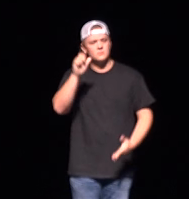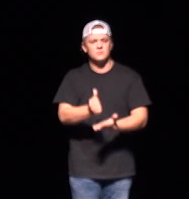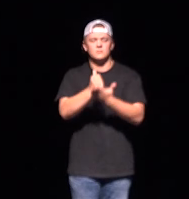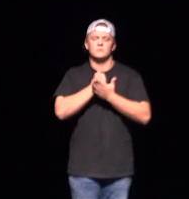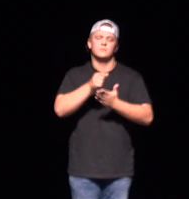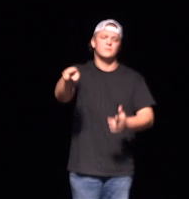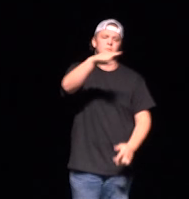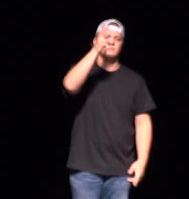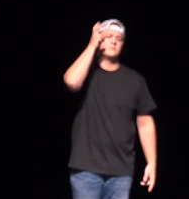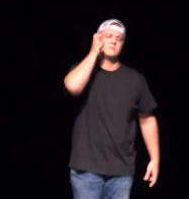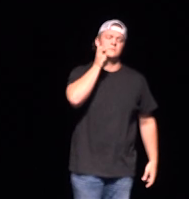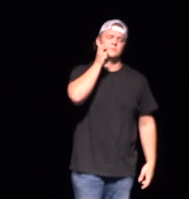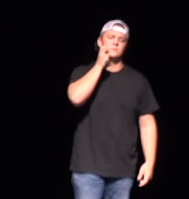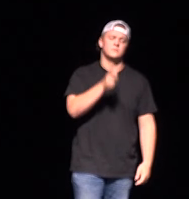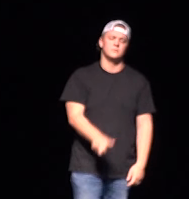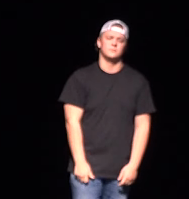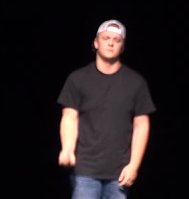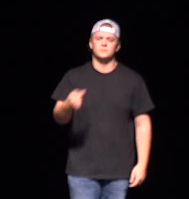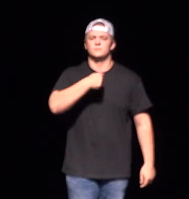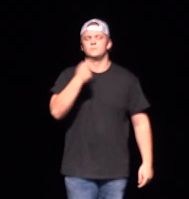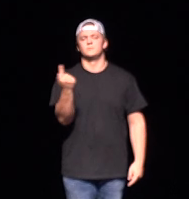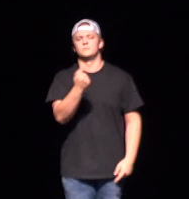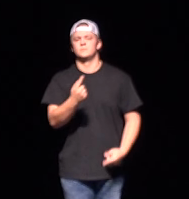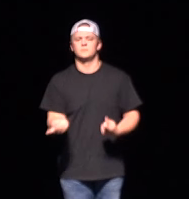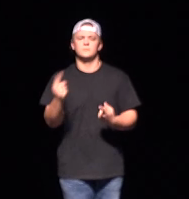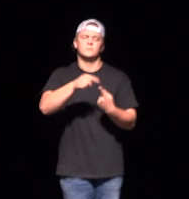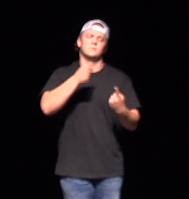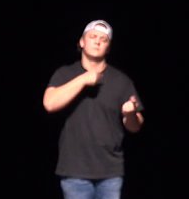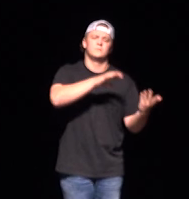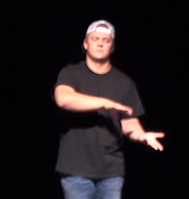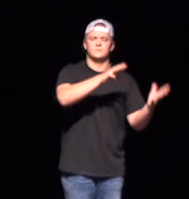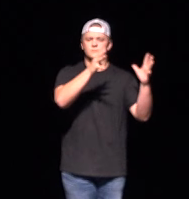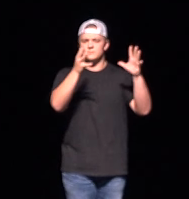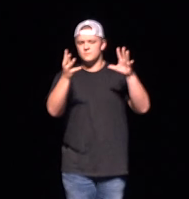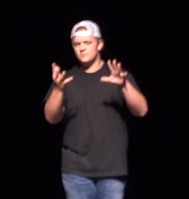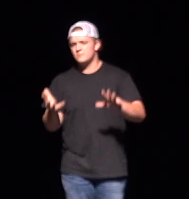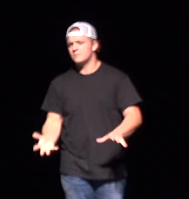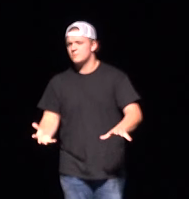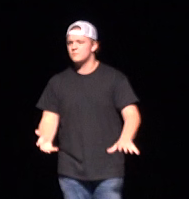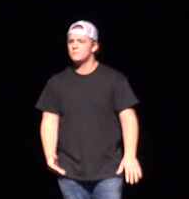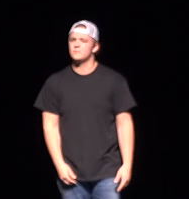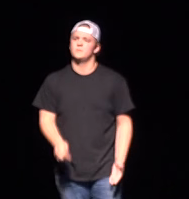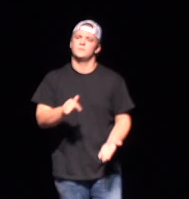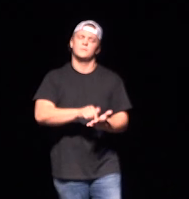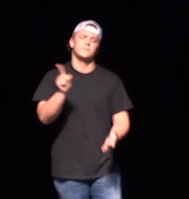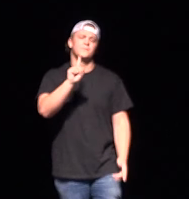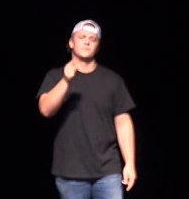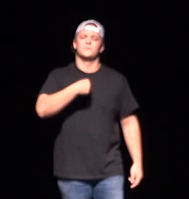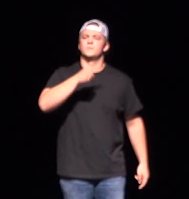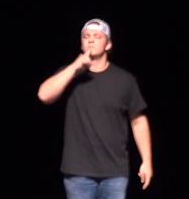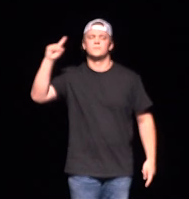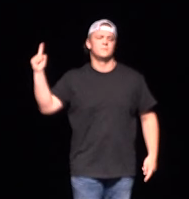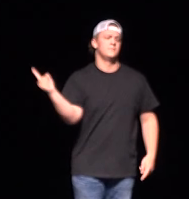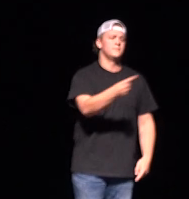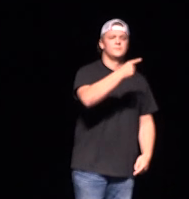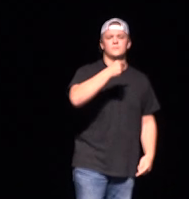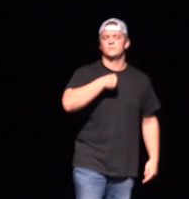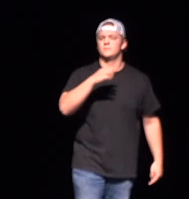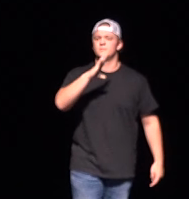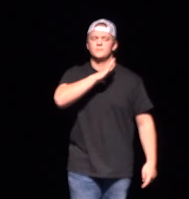for help, do they listen? I'm gonna be alone, it's just fine This is the end, I'm my